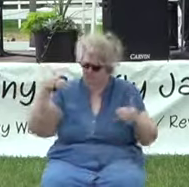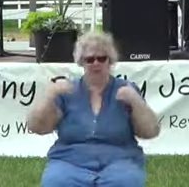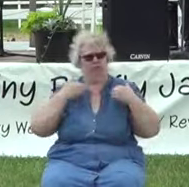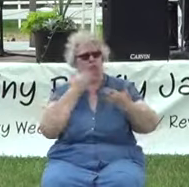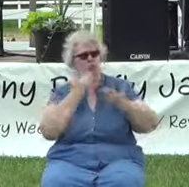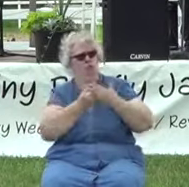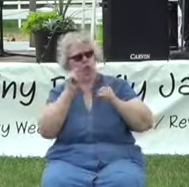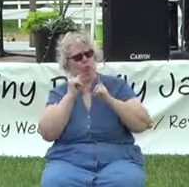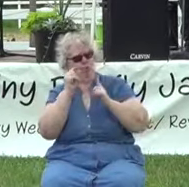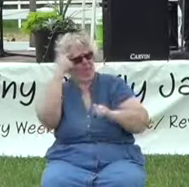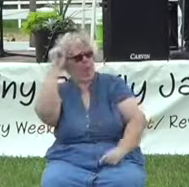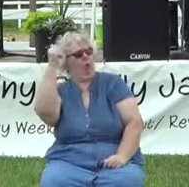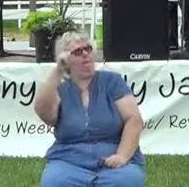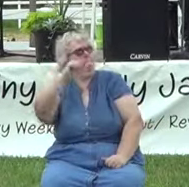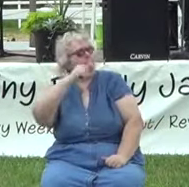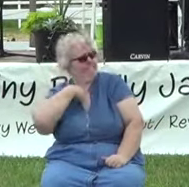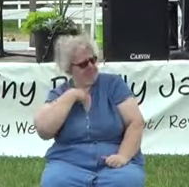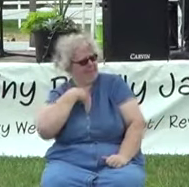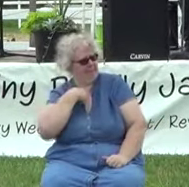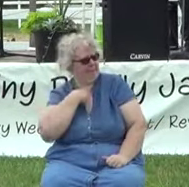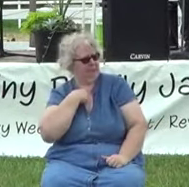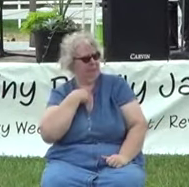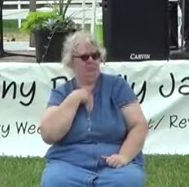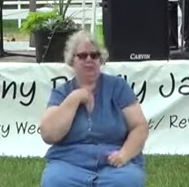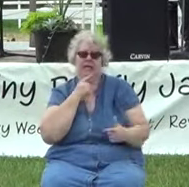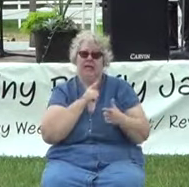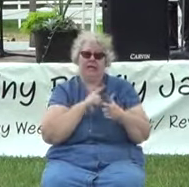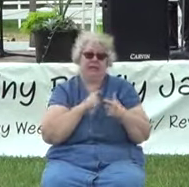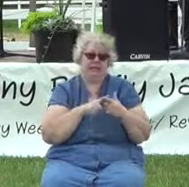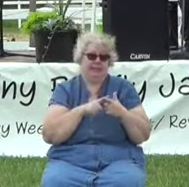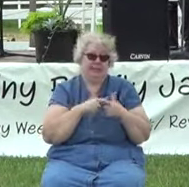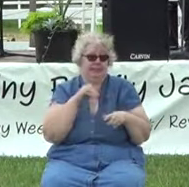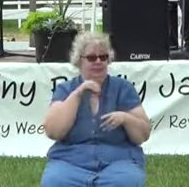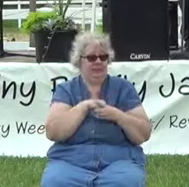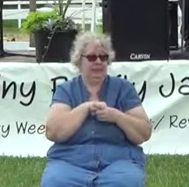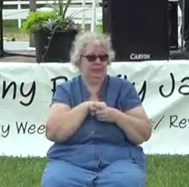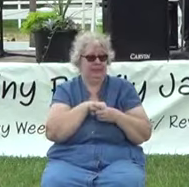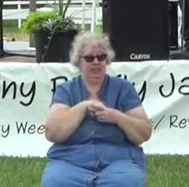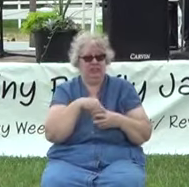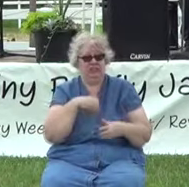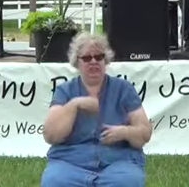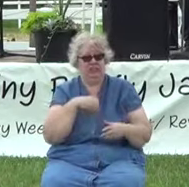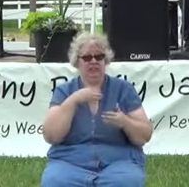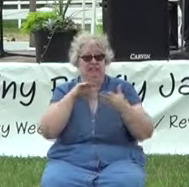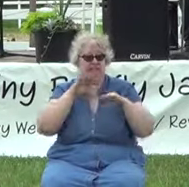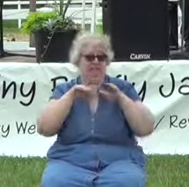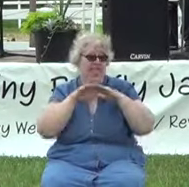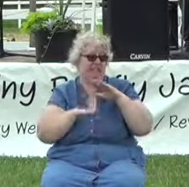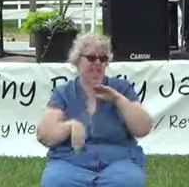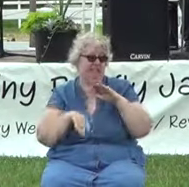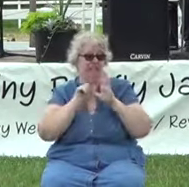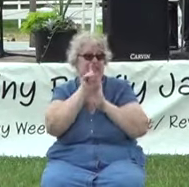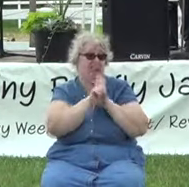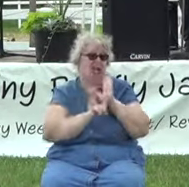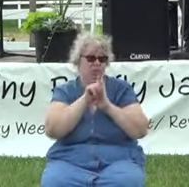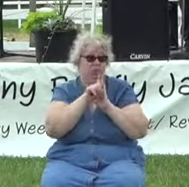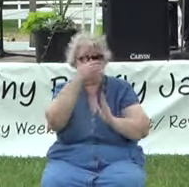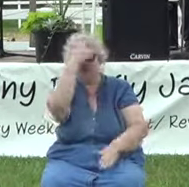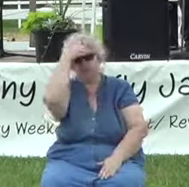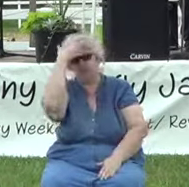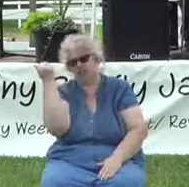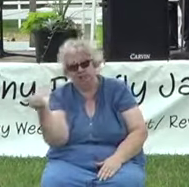go home, and it isn't a half hour, 45 minutes. We've forgotten what it was all about. It's easy to do. We're